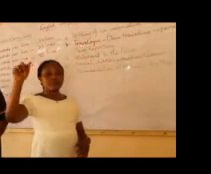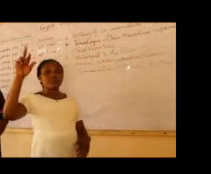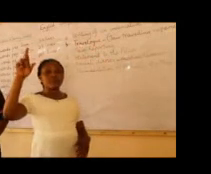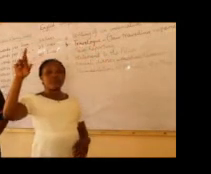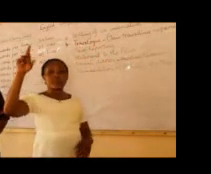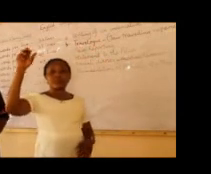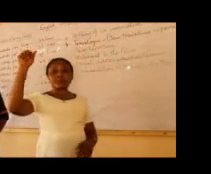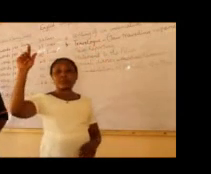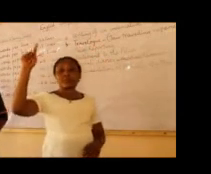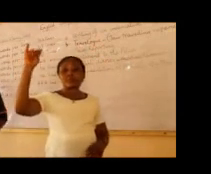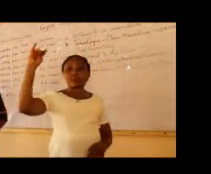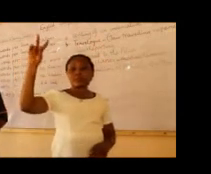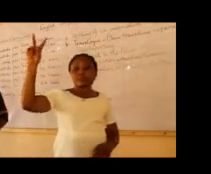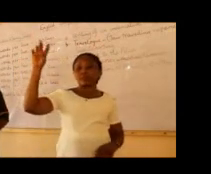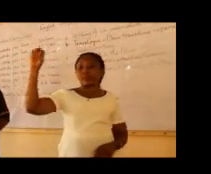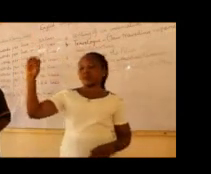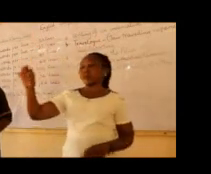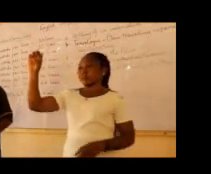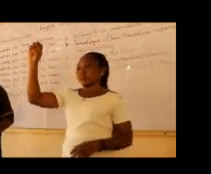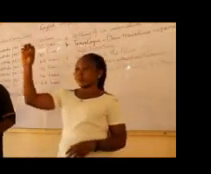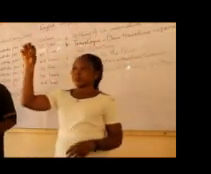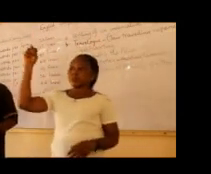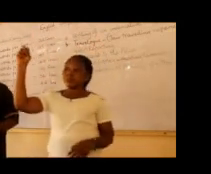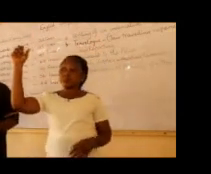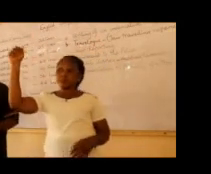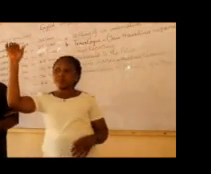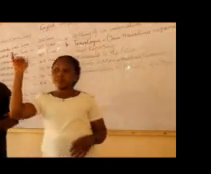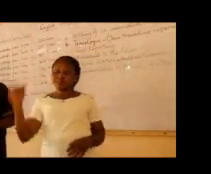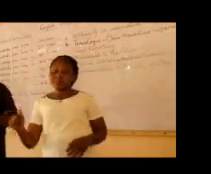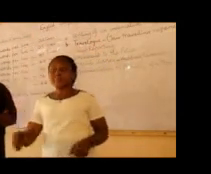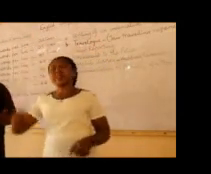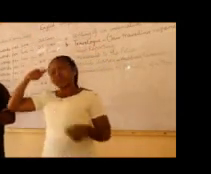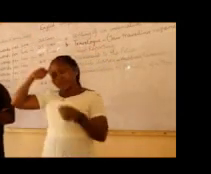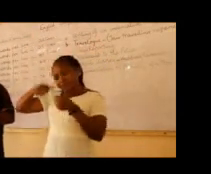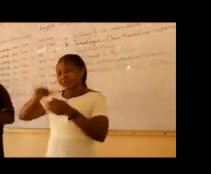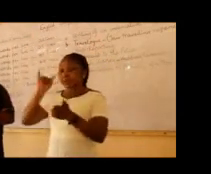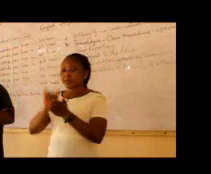Remember that you must add